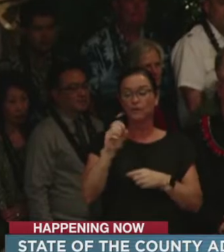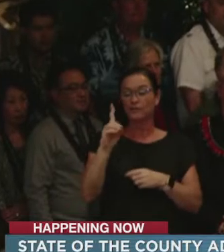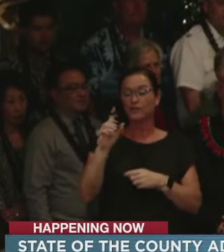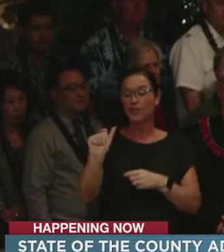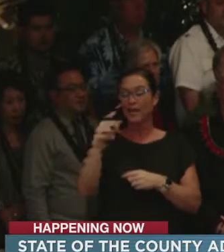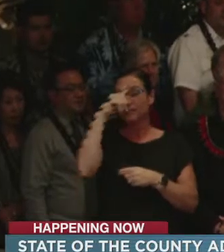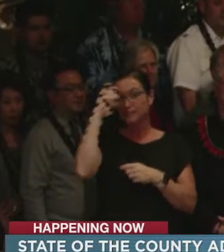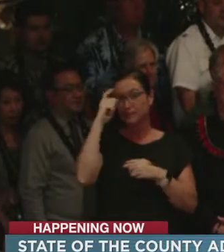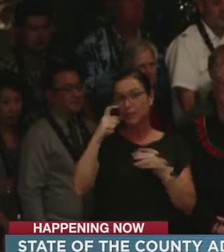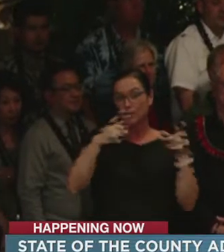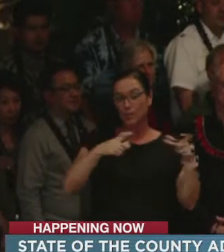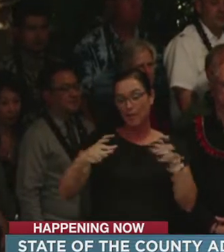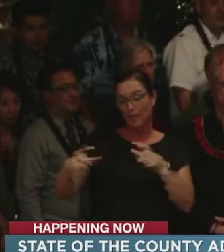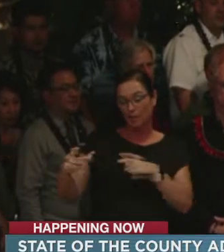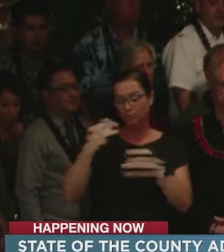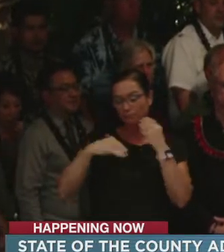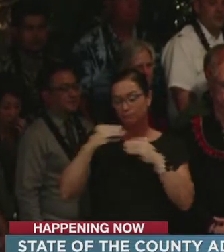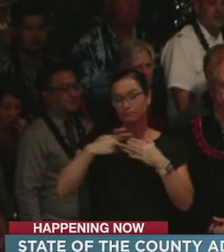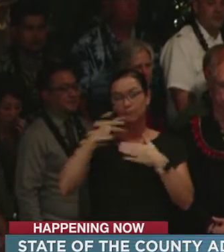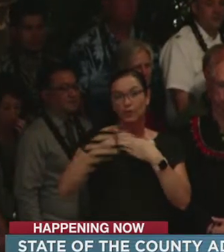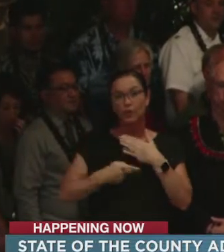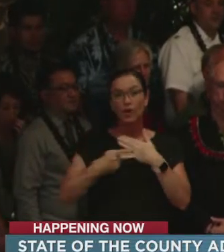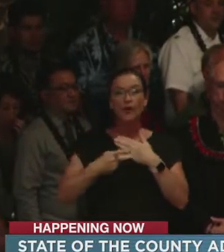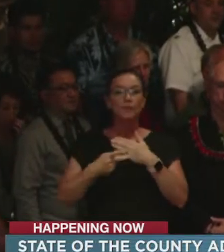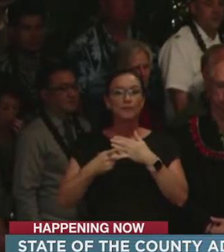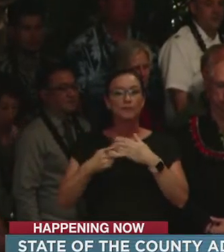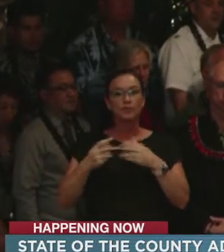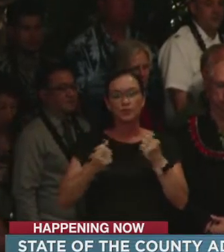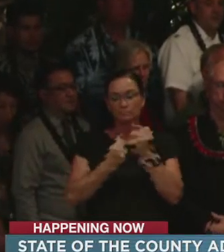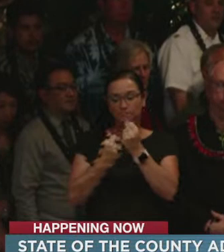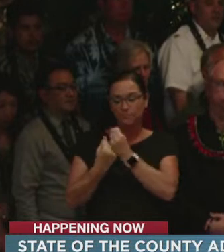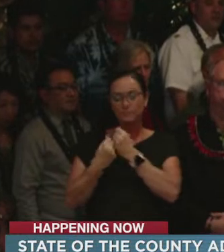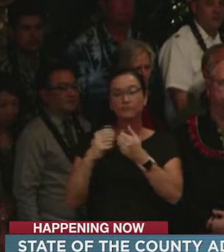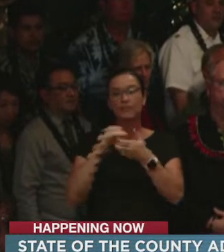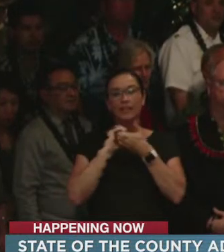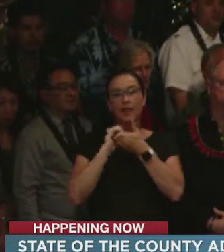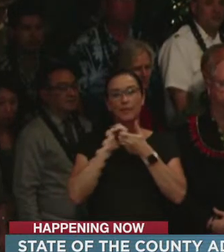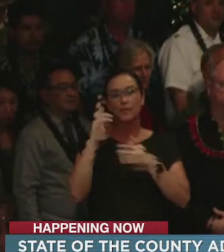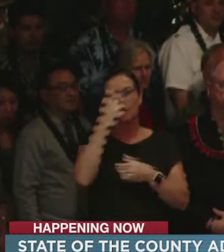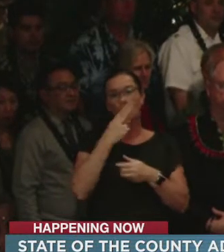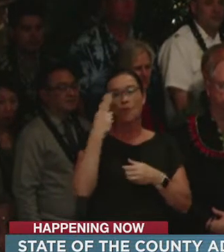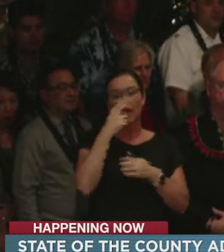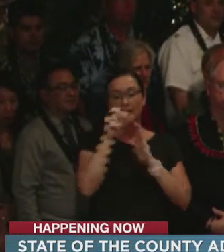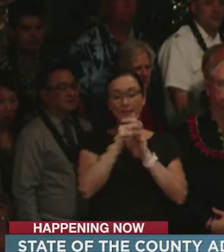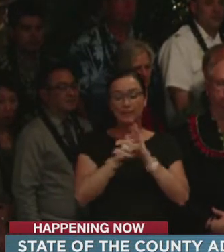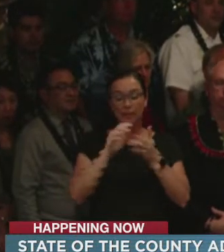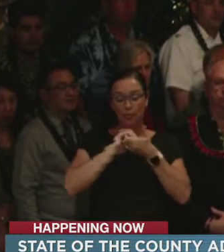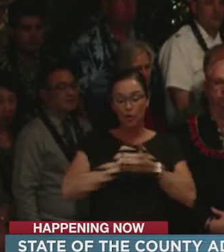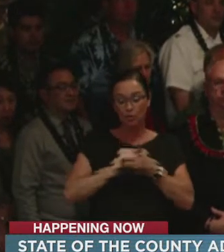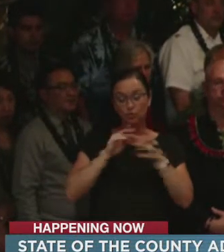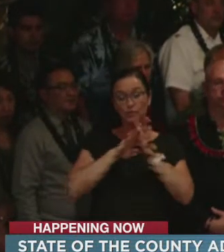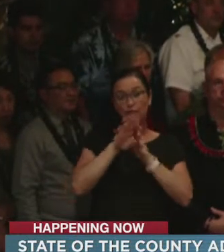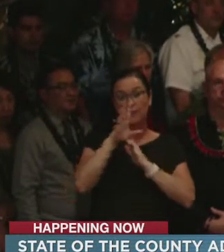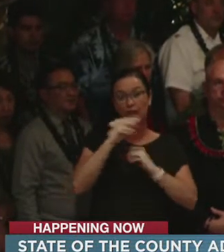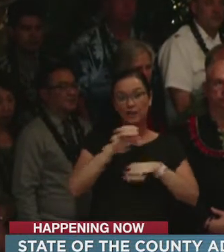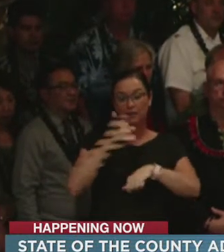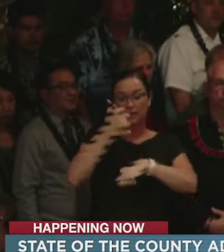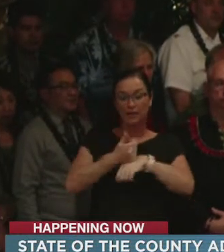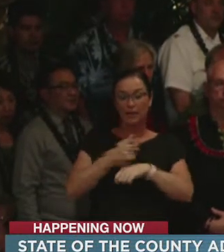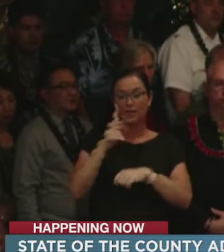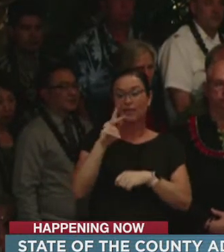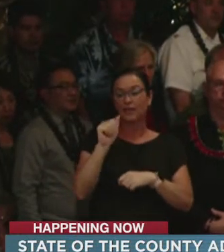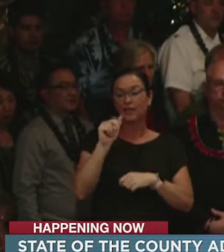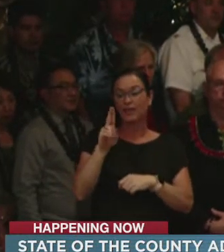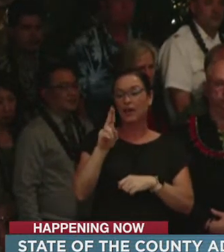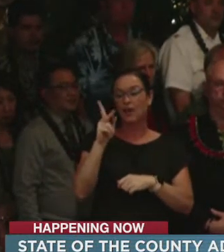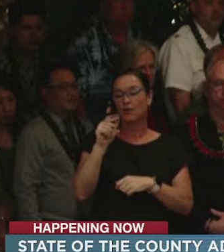which provided collaborative support to Vibrant Hawaii and statewide partners to develop and implement the Cow for Keiki program that